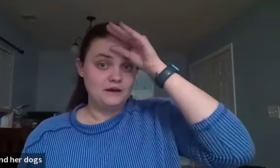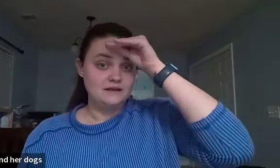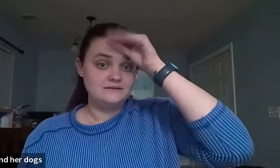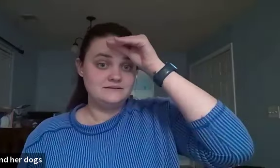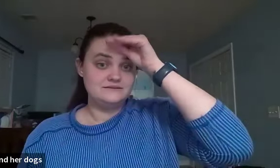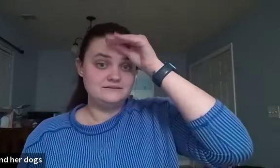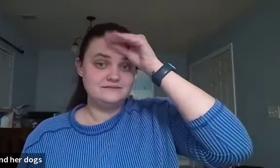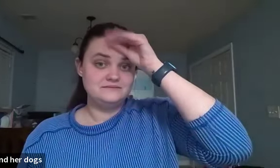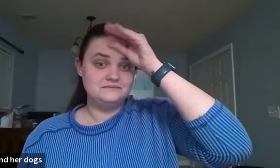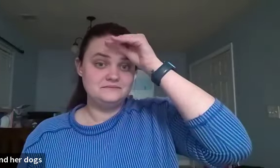boy.